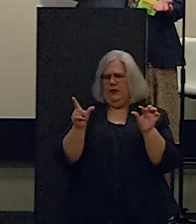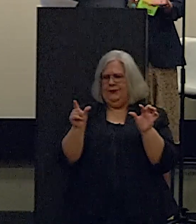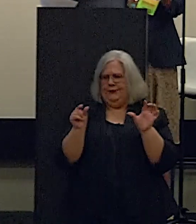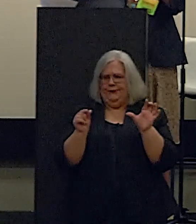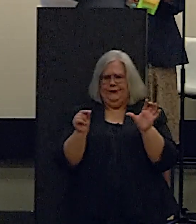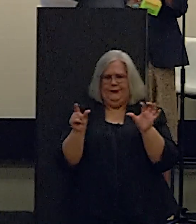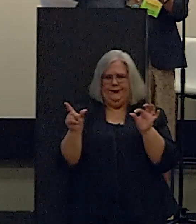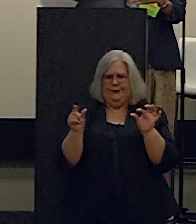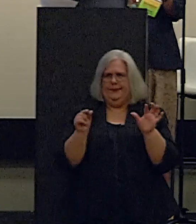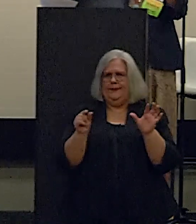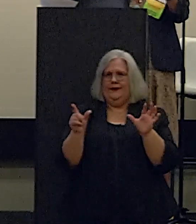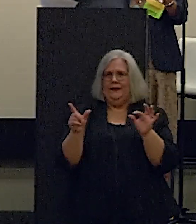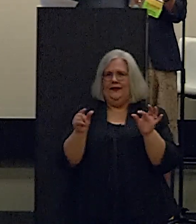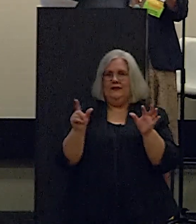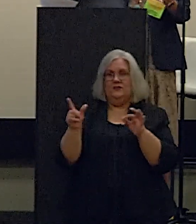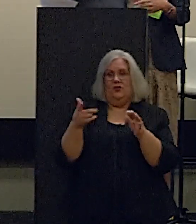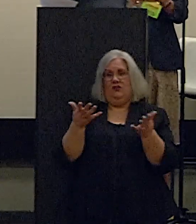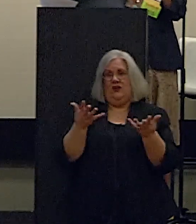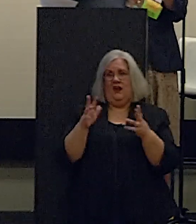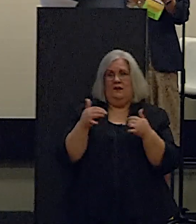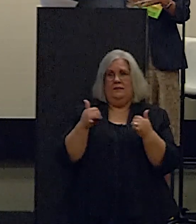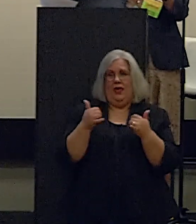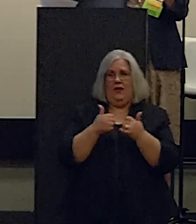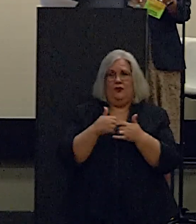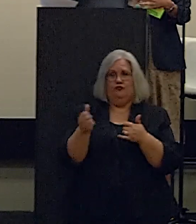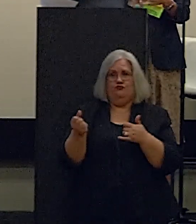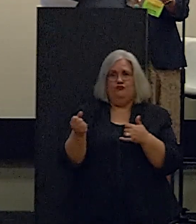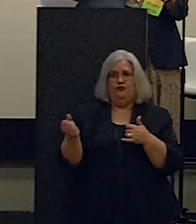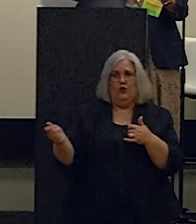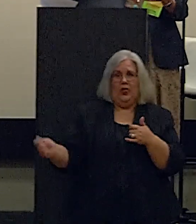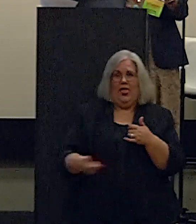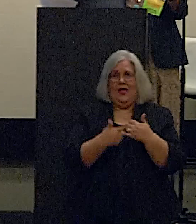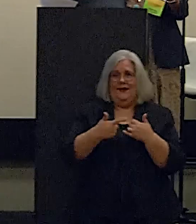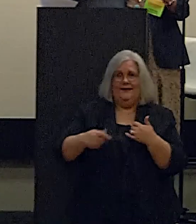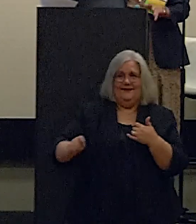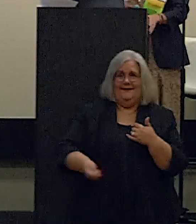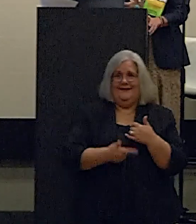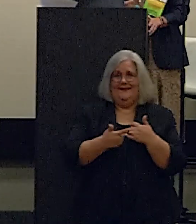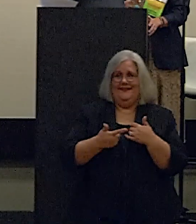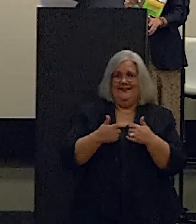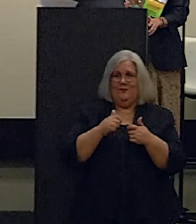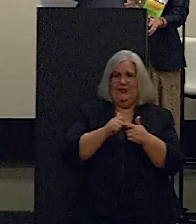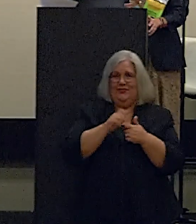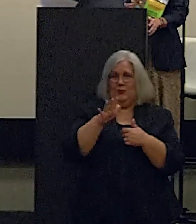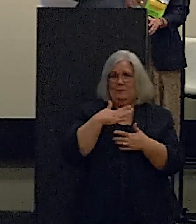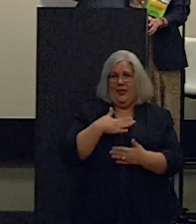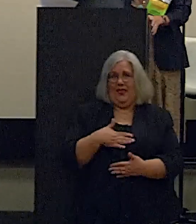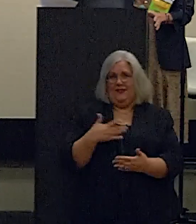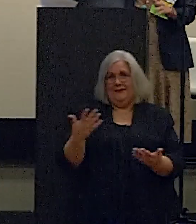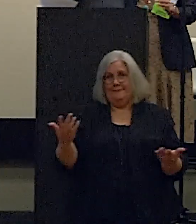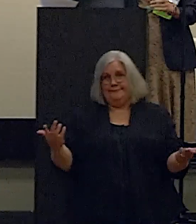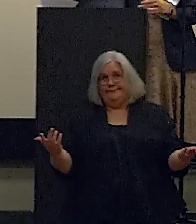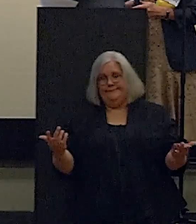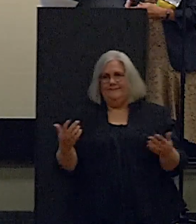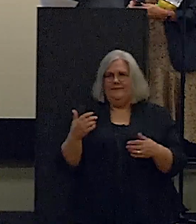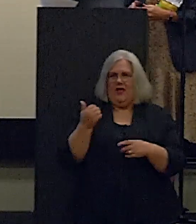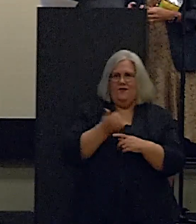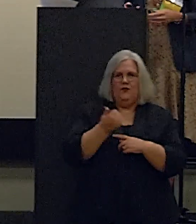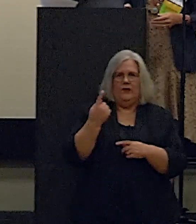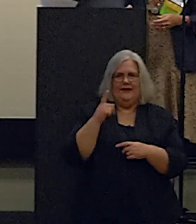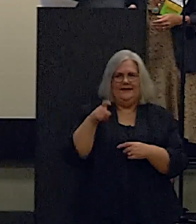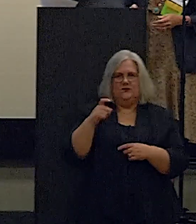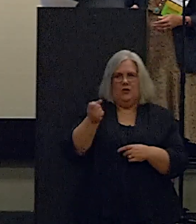you're constantly kind of playing roulette with your body on the absorption thing by doing this. So it's important that everybody understands